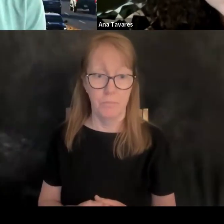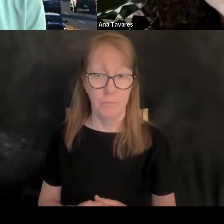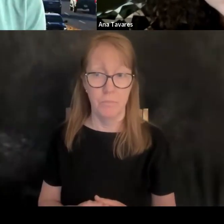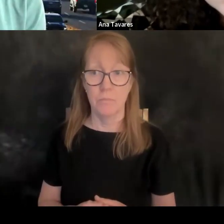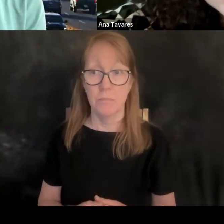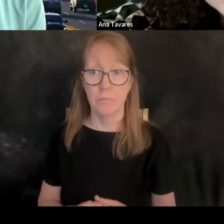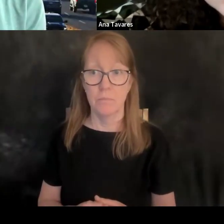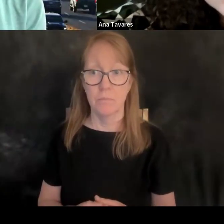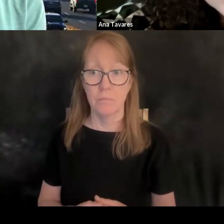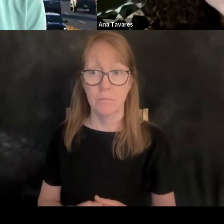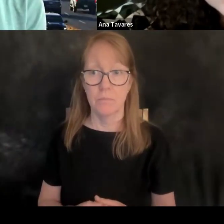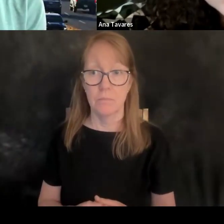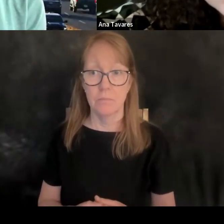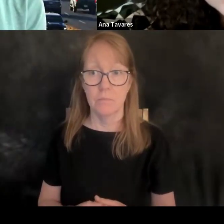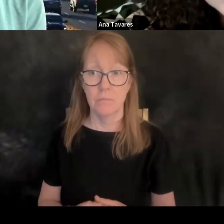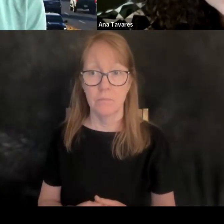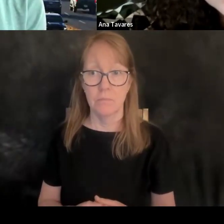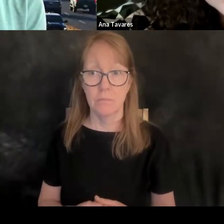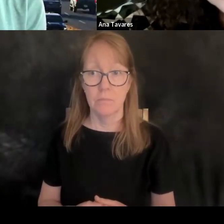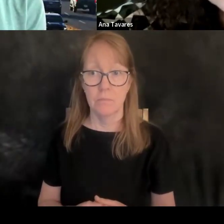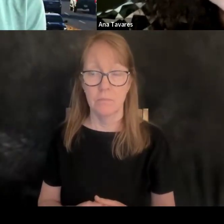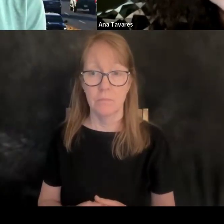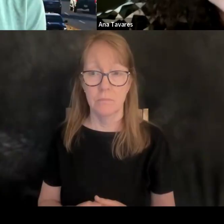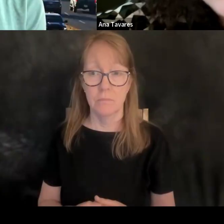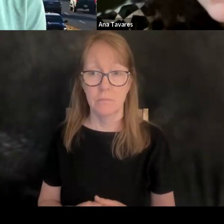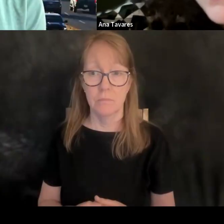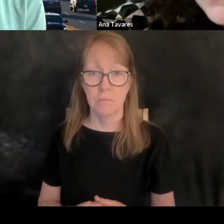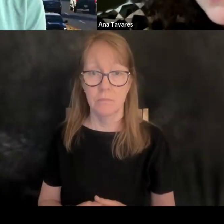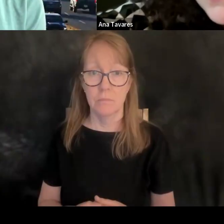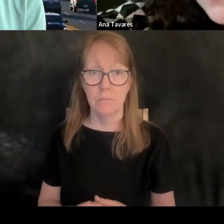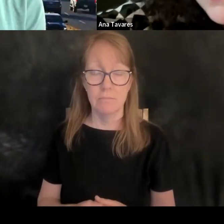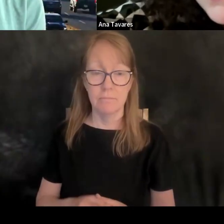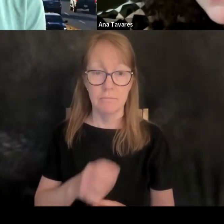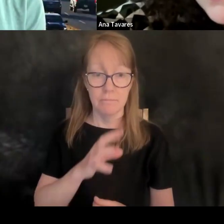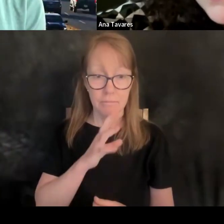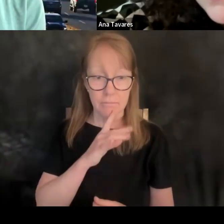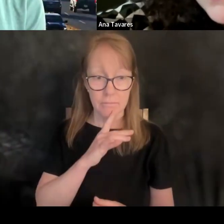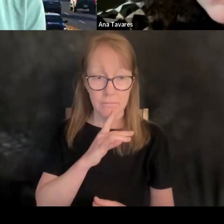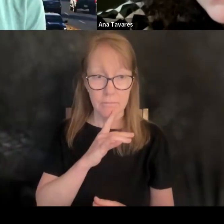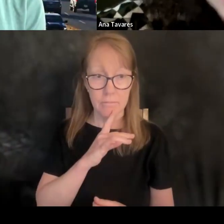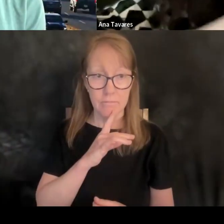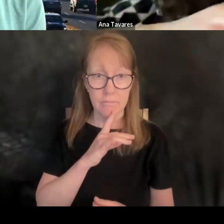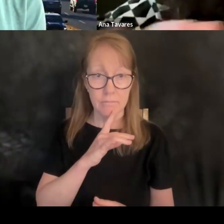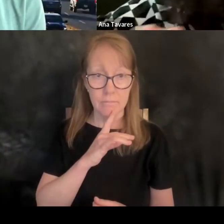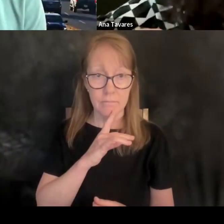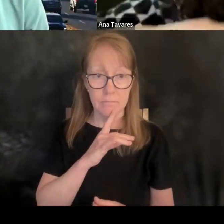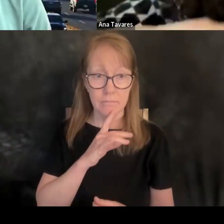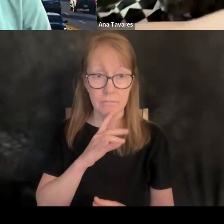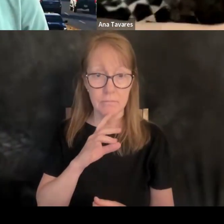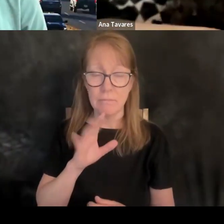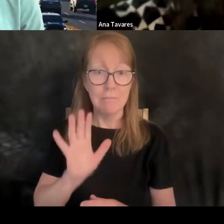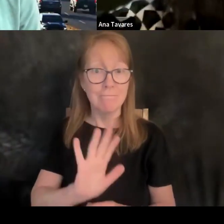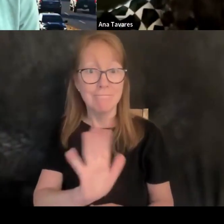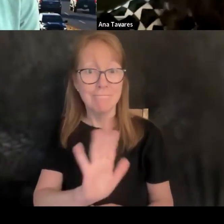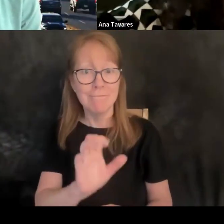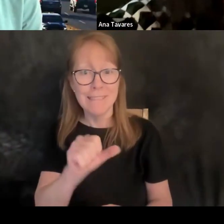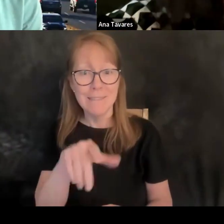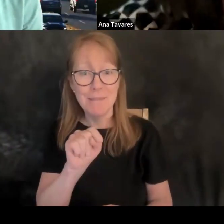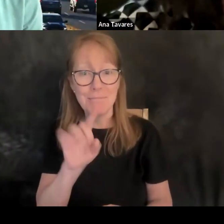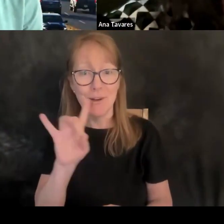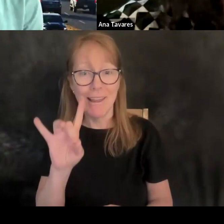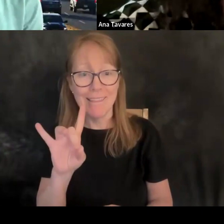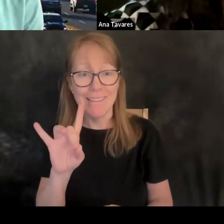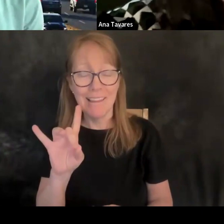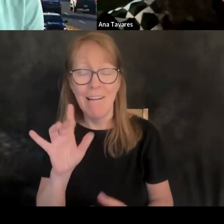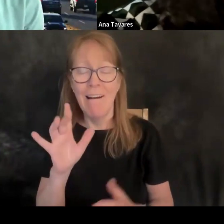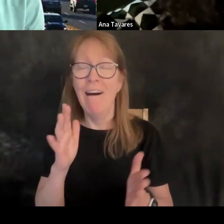Souvent, si mon na jardin d'enfants, c'est 12 Actually, September 8th, Anna, Oh, not thank the you. 12th. September 8th. 8.